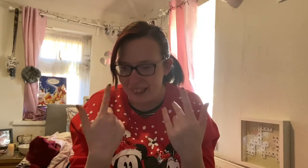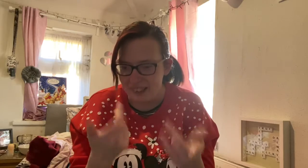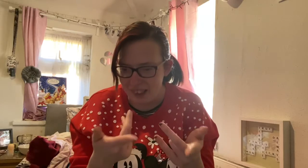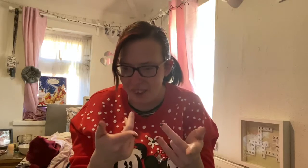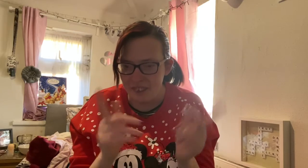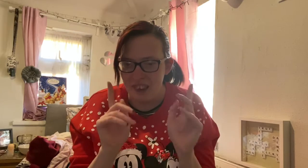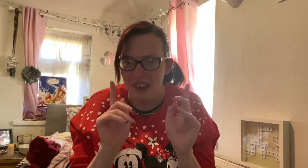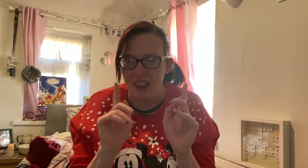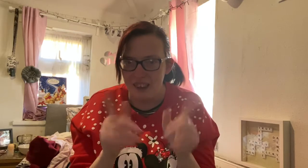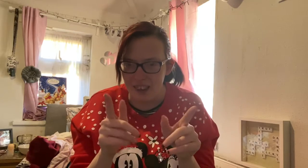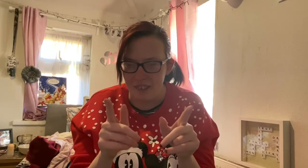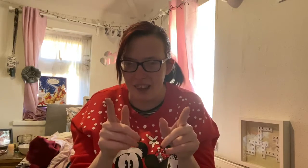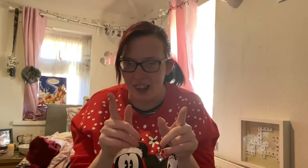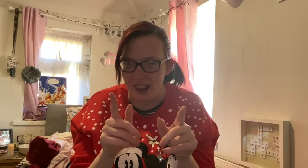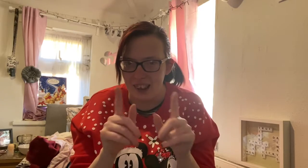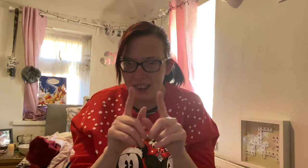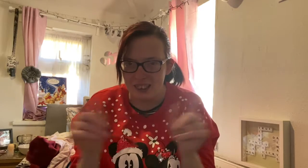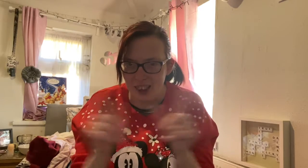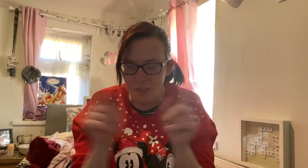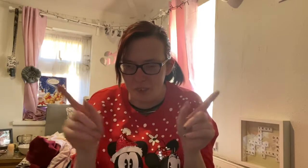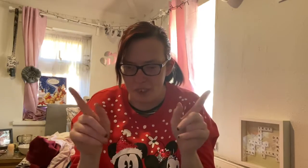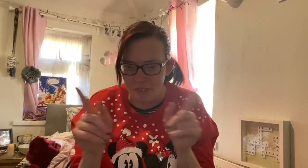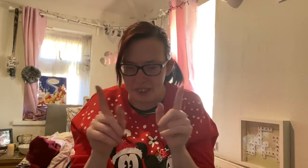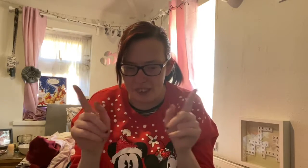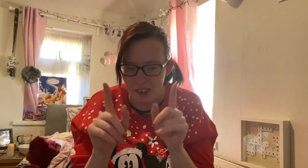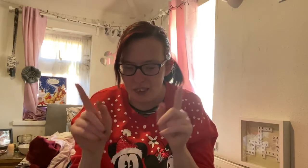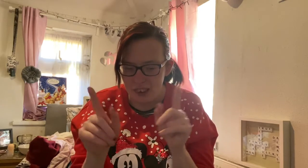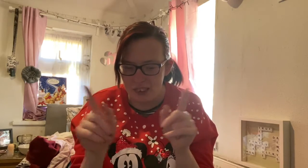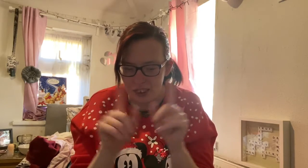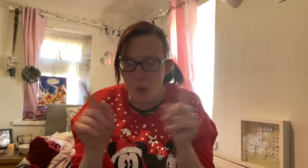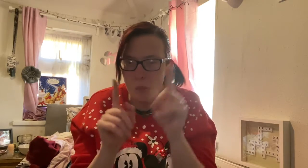so leave it at that. Don't moan at me.